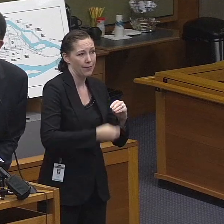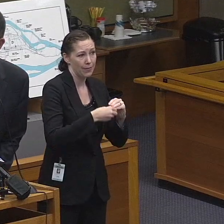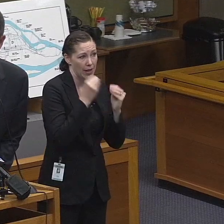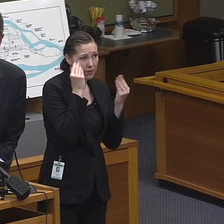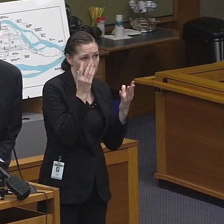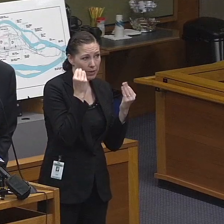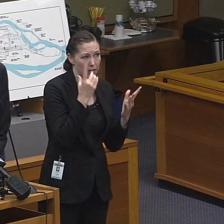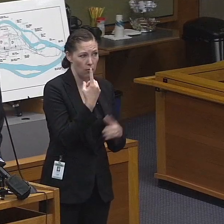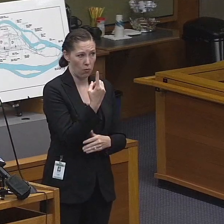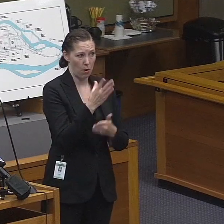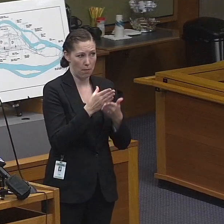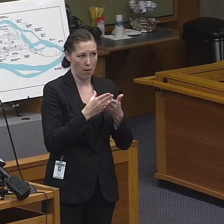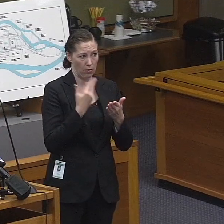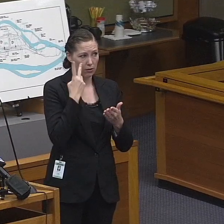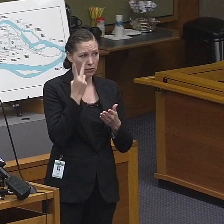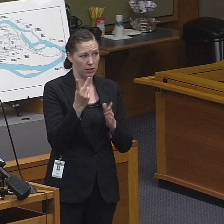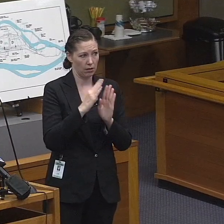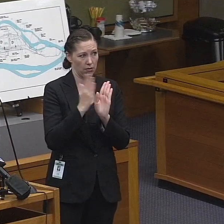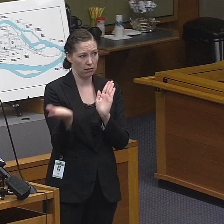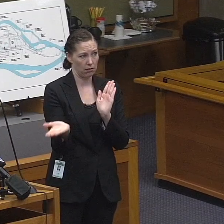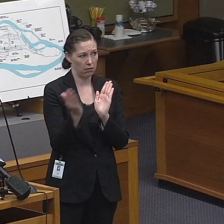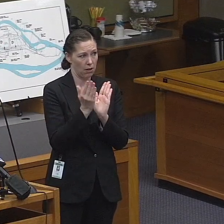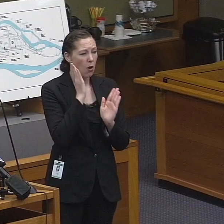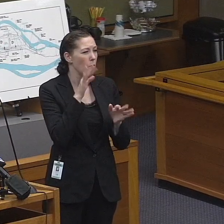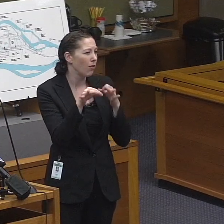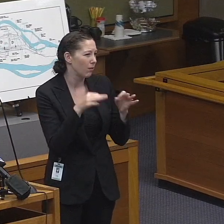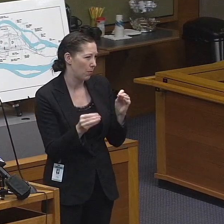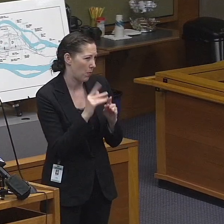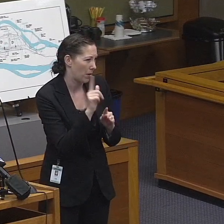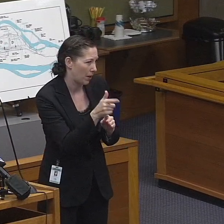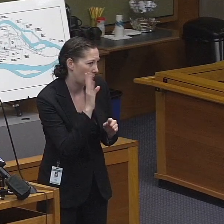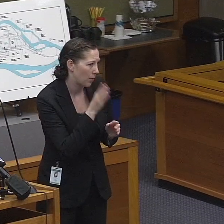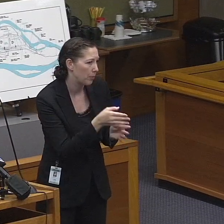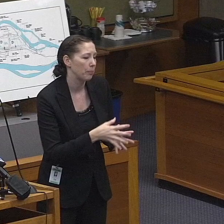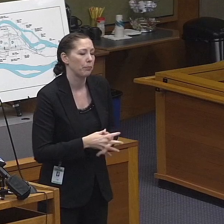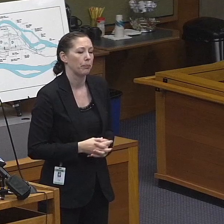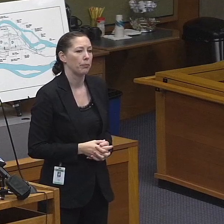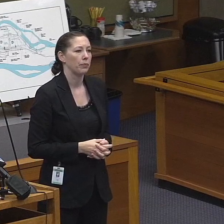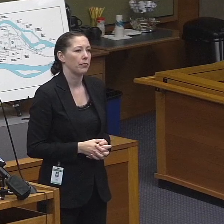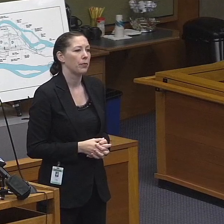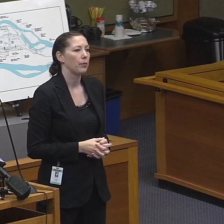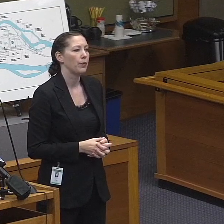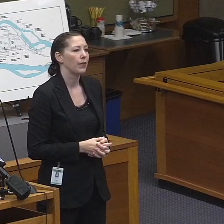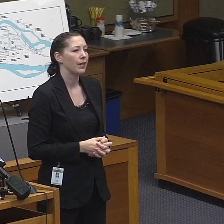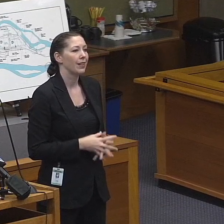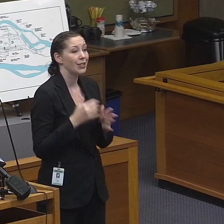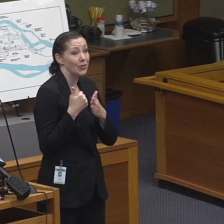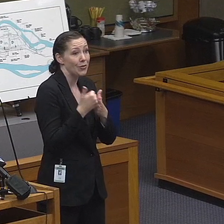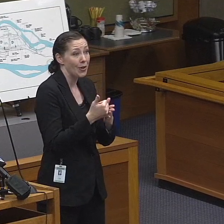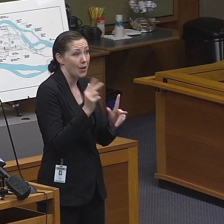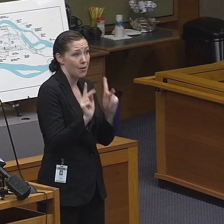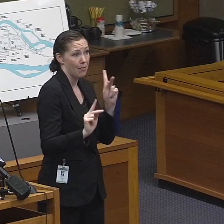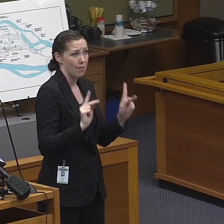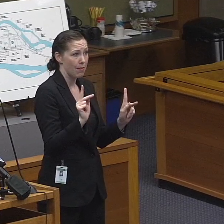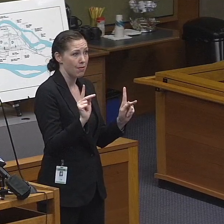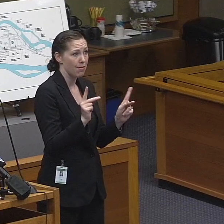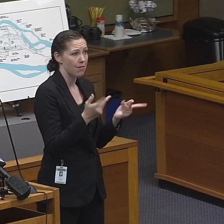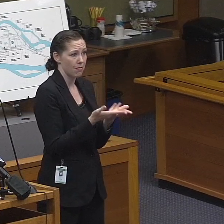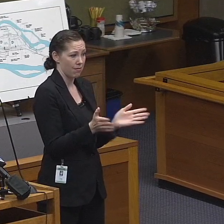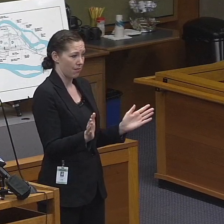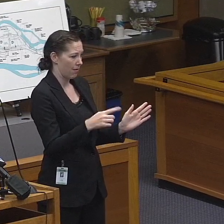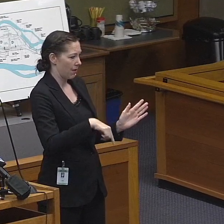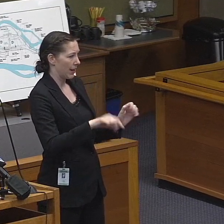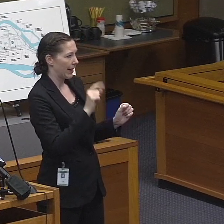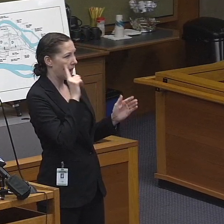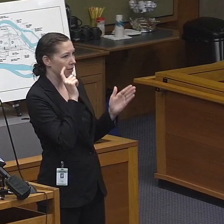see here behind me, and we'll be able to explain that later in the press conference, to help the public continue to